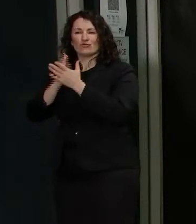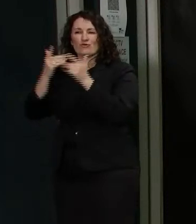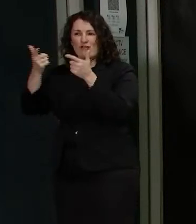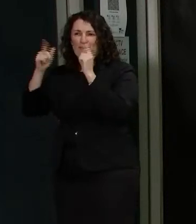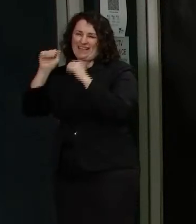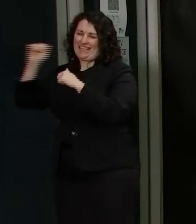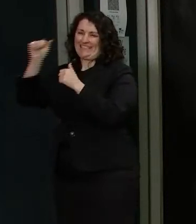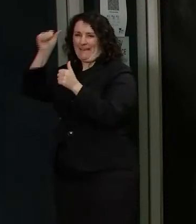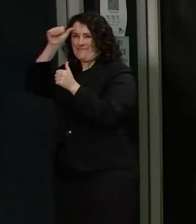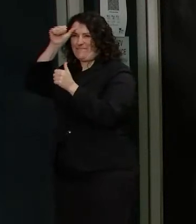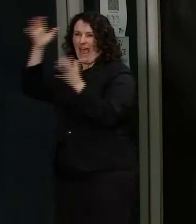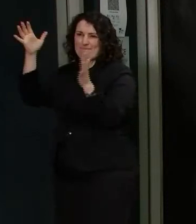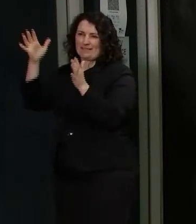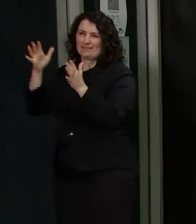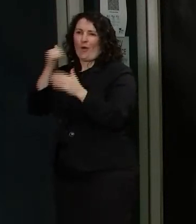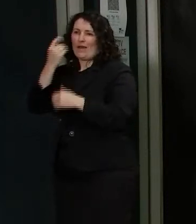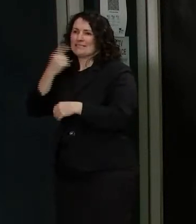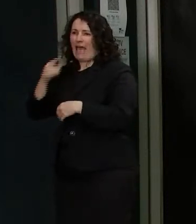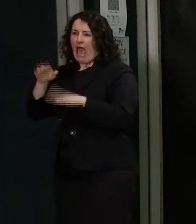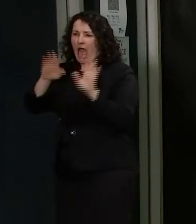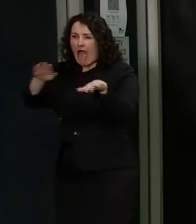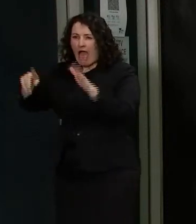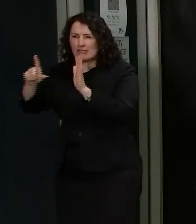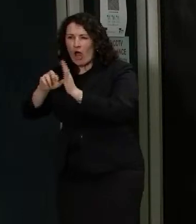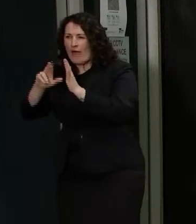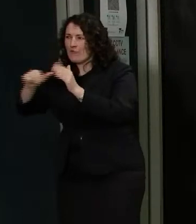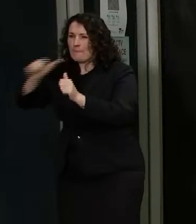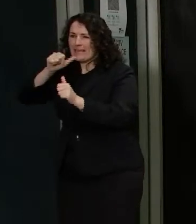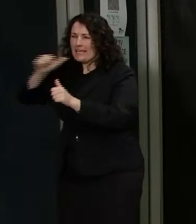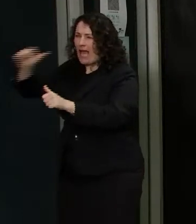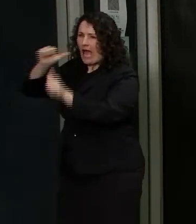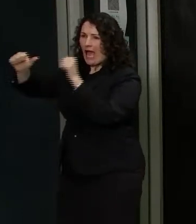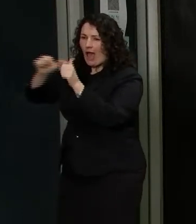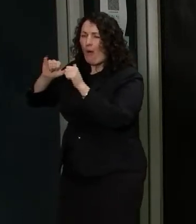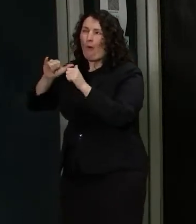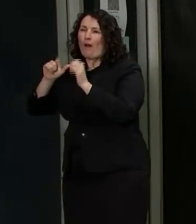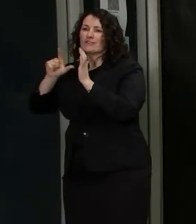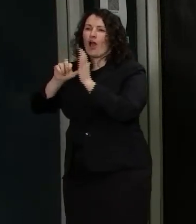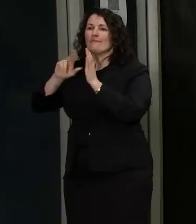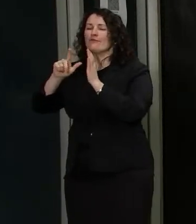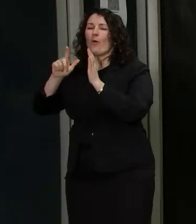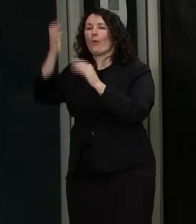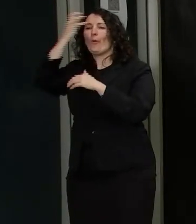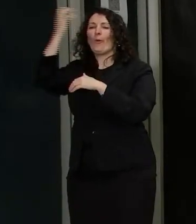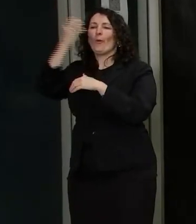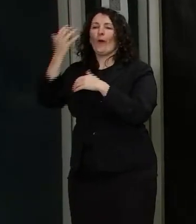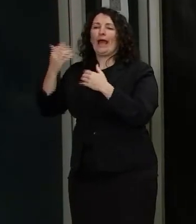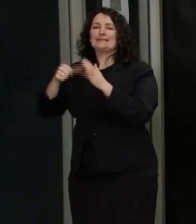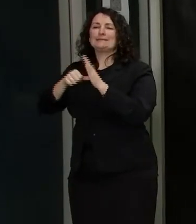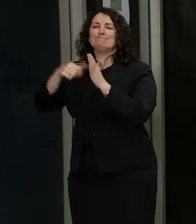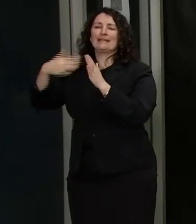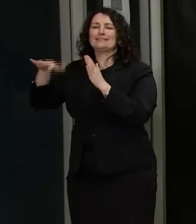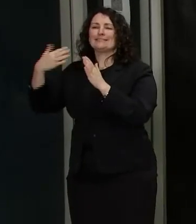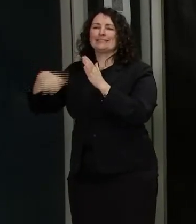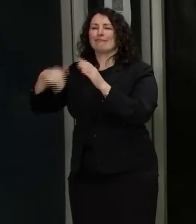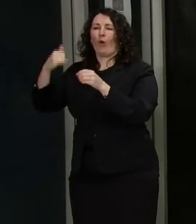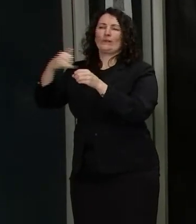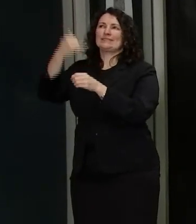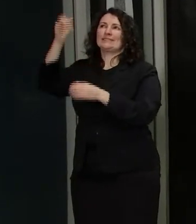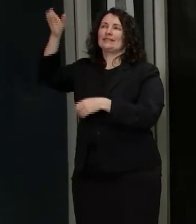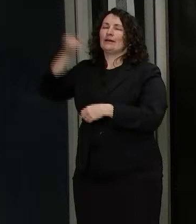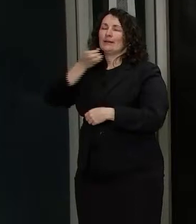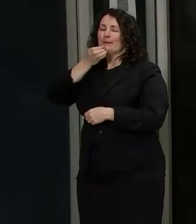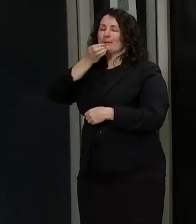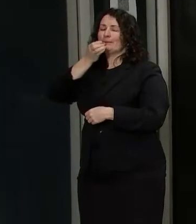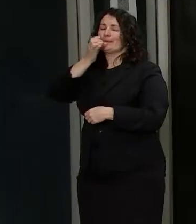we enjoy our first night out of lockdown? Look, I think I said right at the start, we should just take one